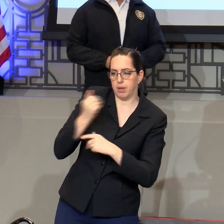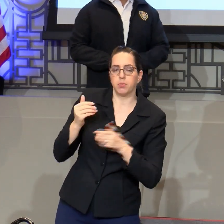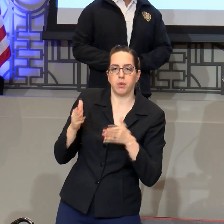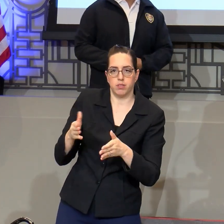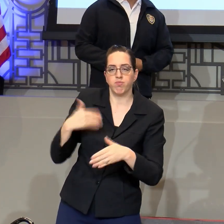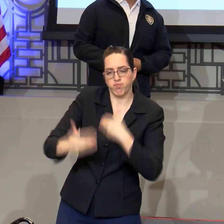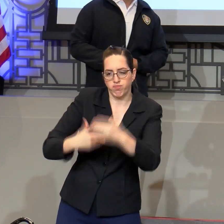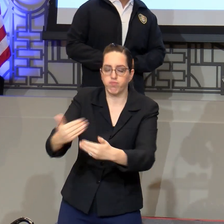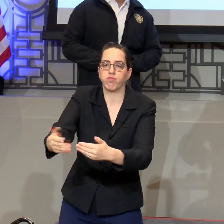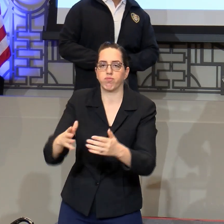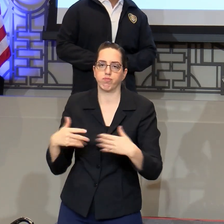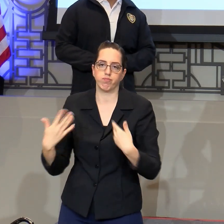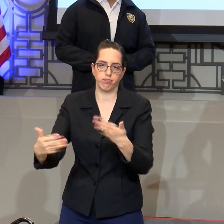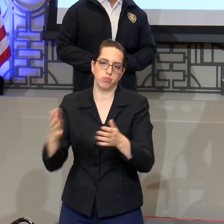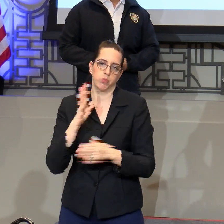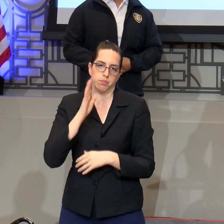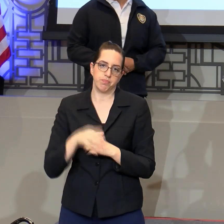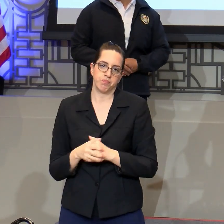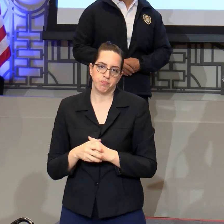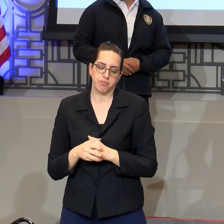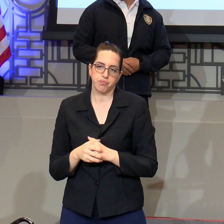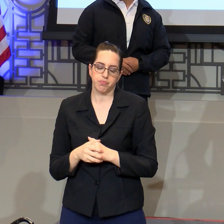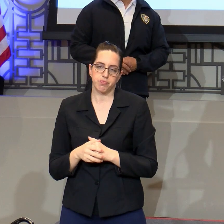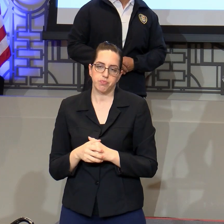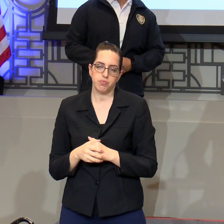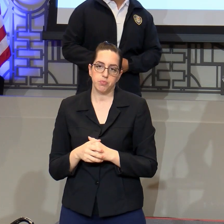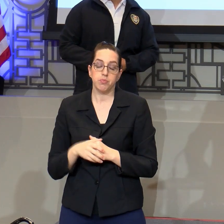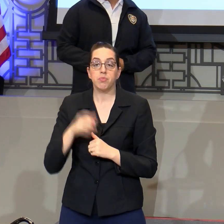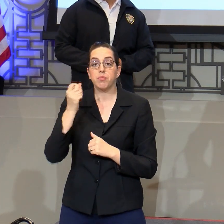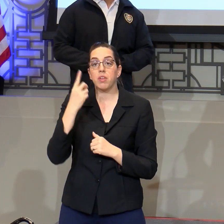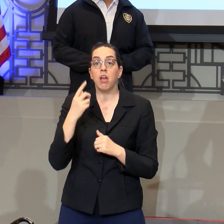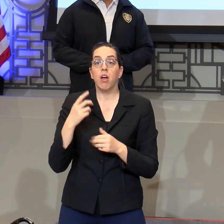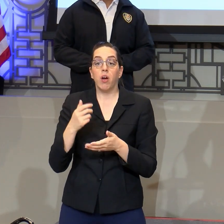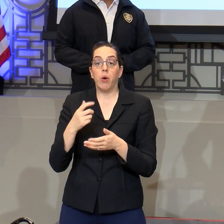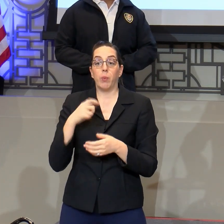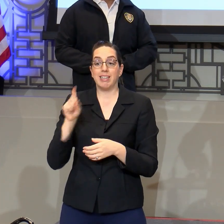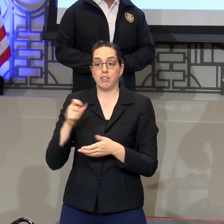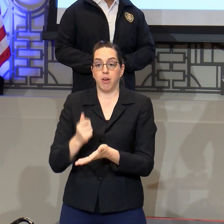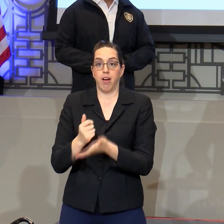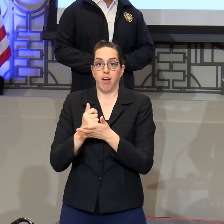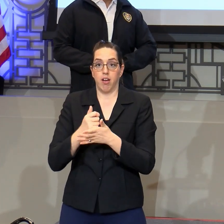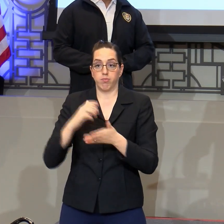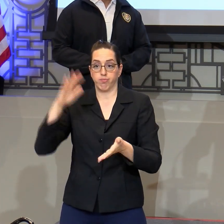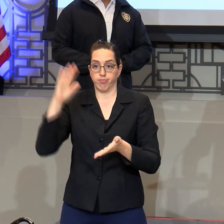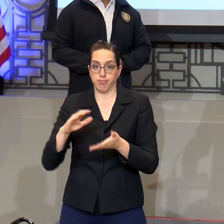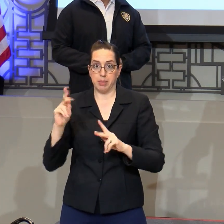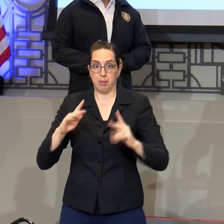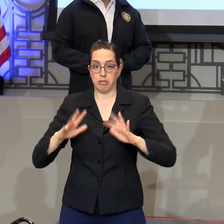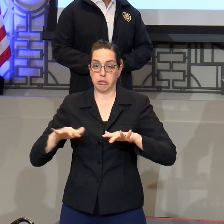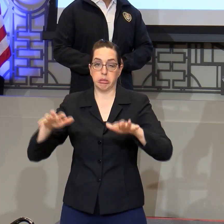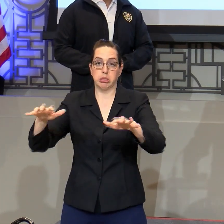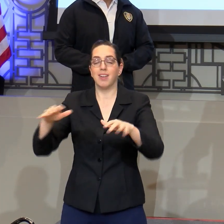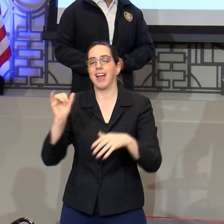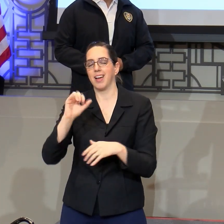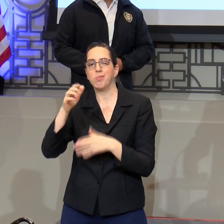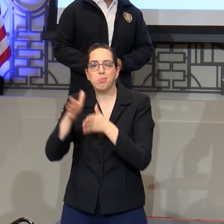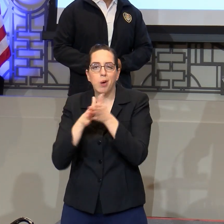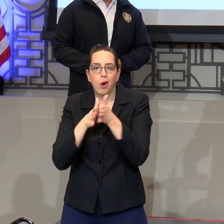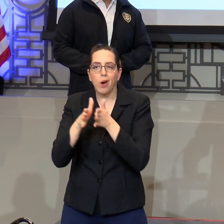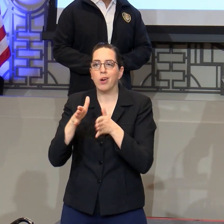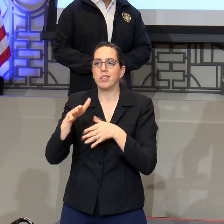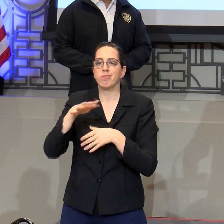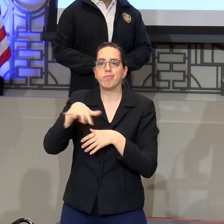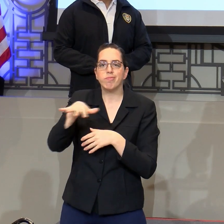way as we move forward in reopening our city. To help control overcrowding at city parks,